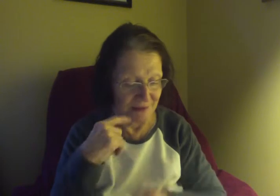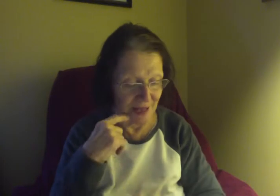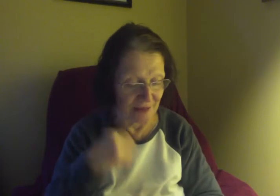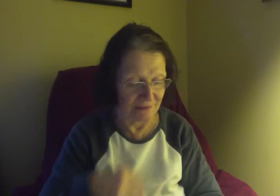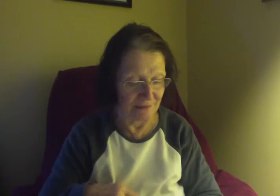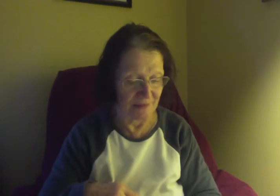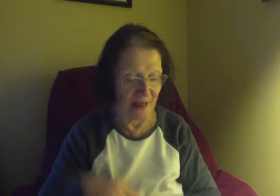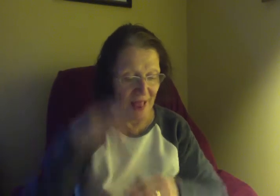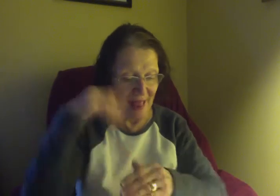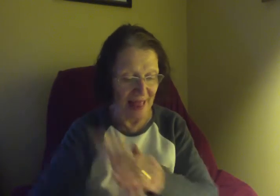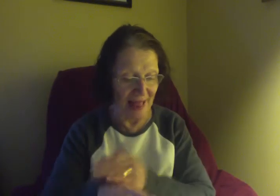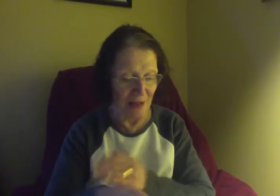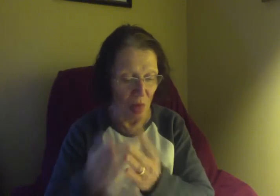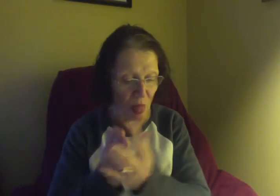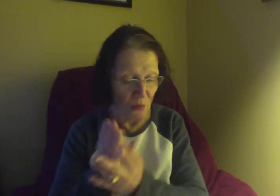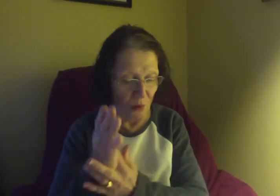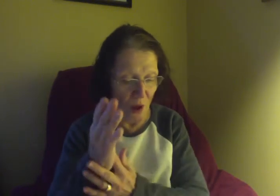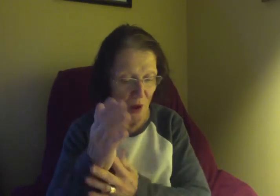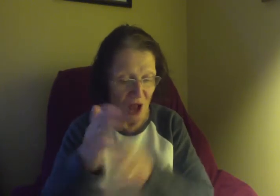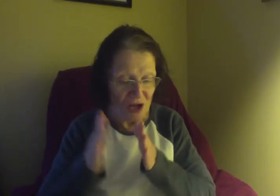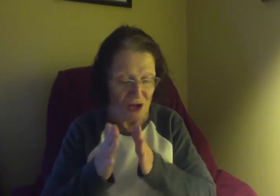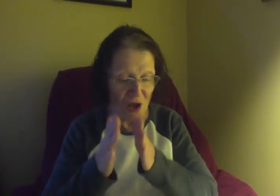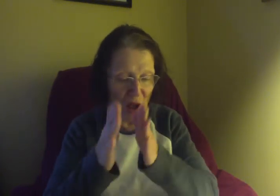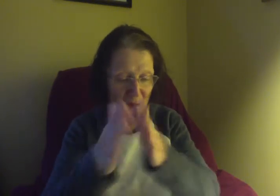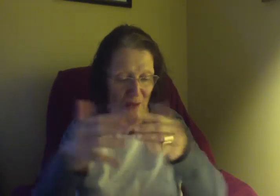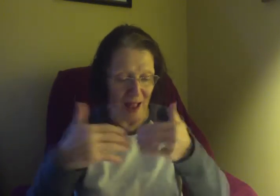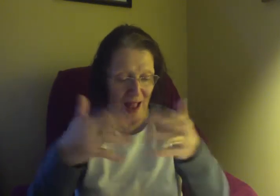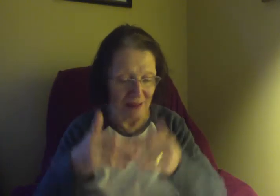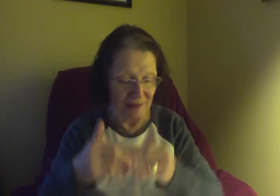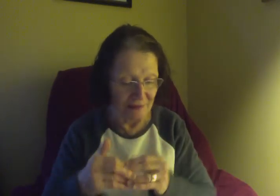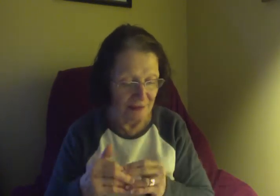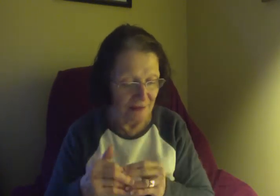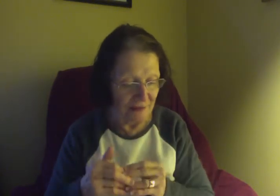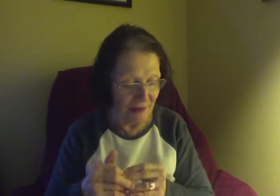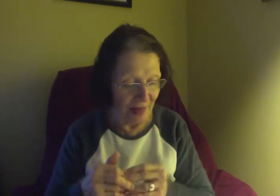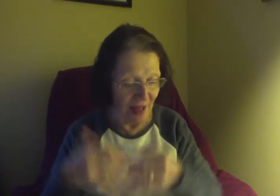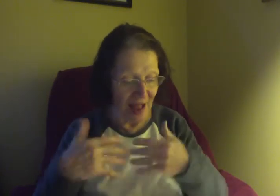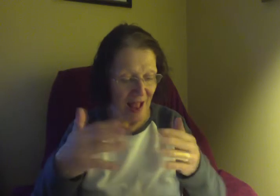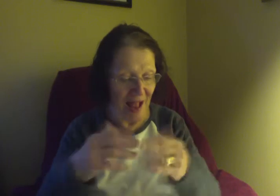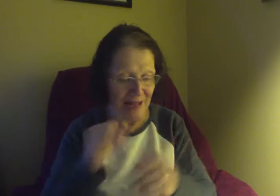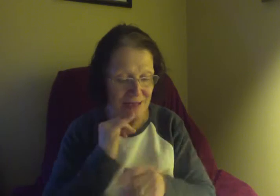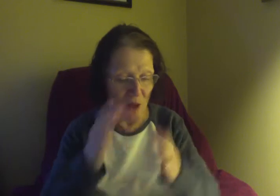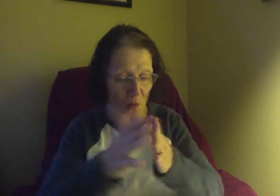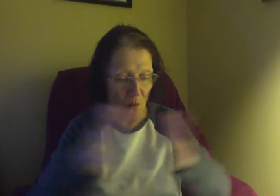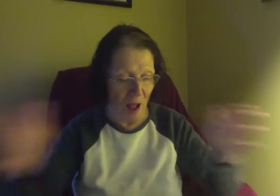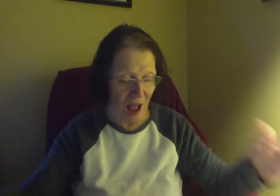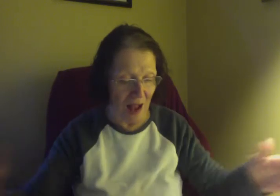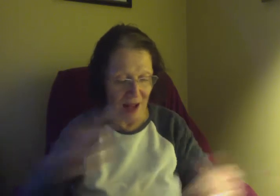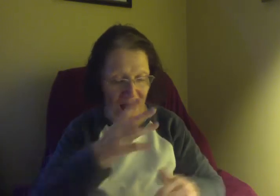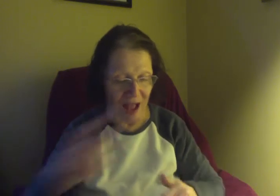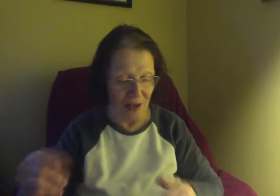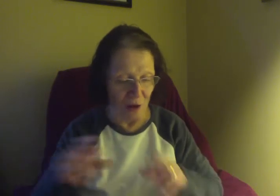And I don't know. I'm not sure.